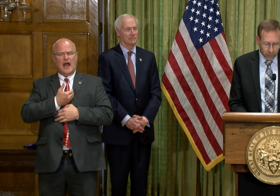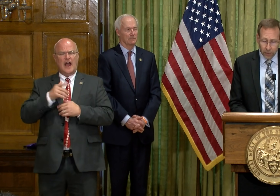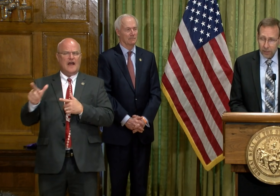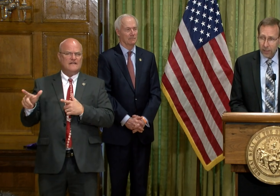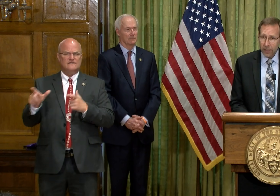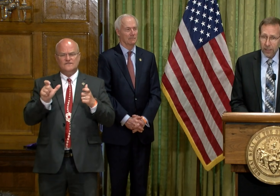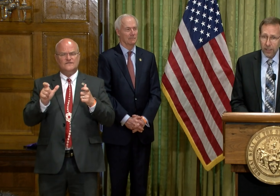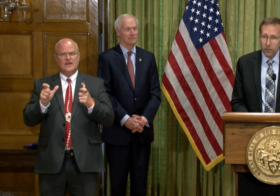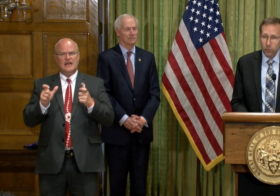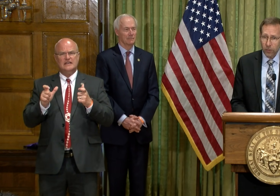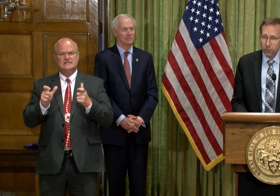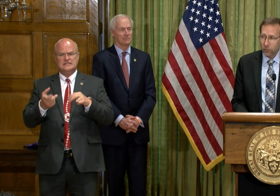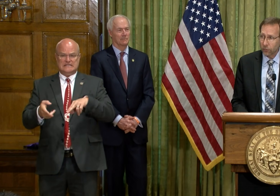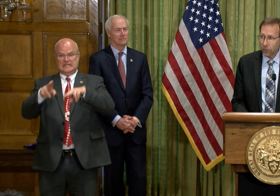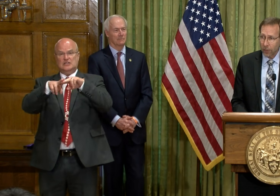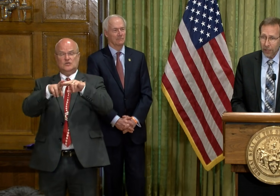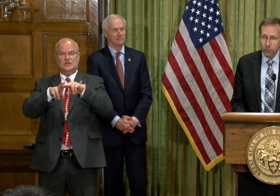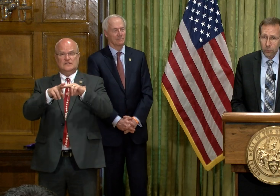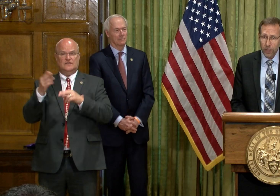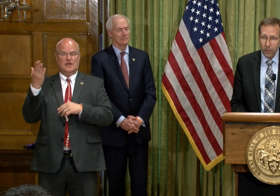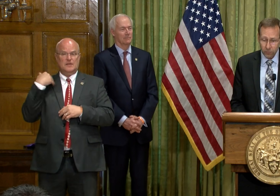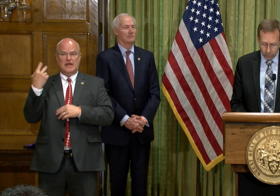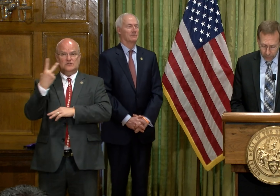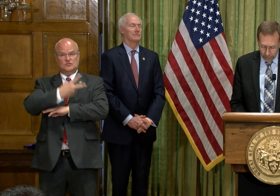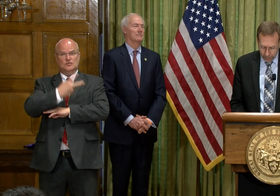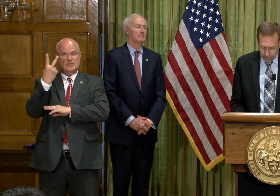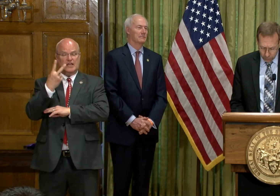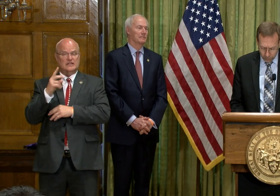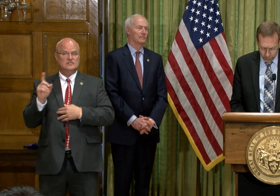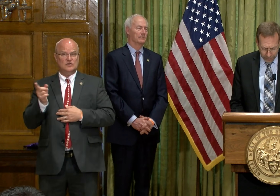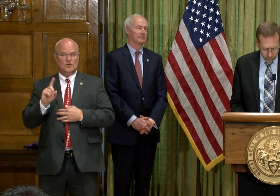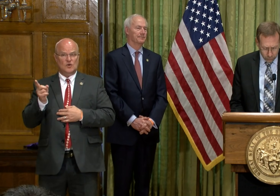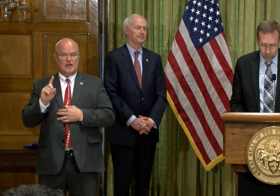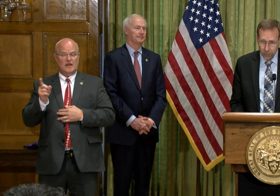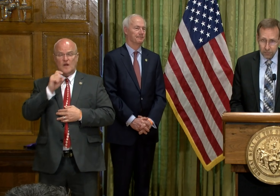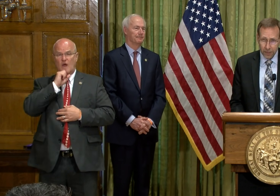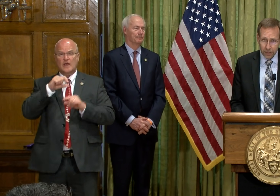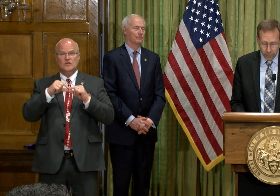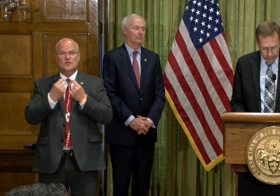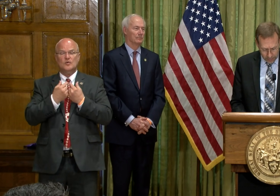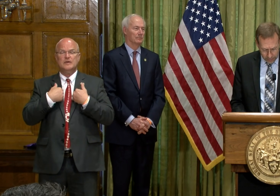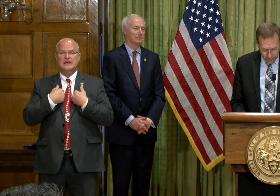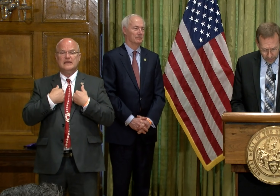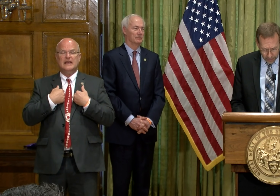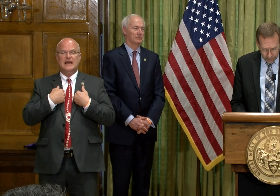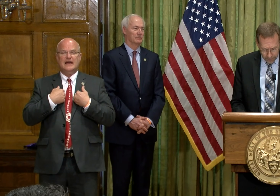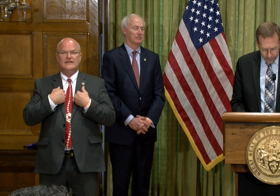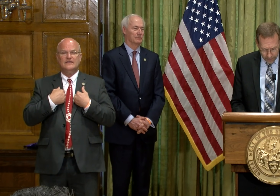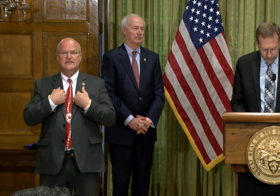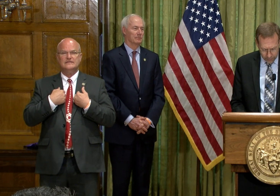fastest increases for the last 2 days in terms of age groups have been in the